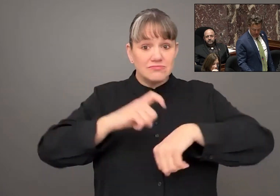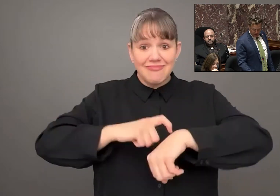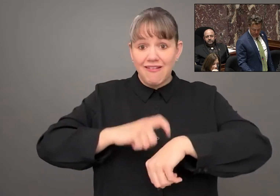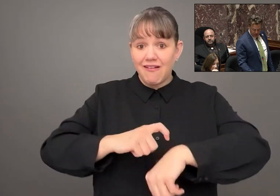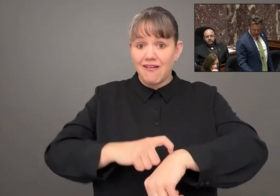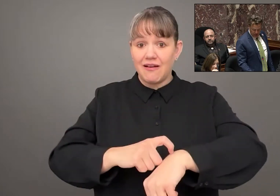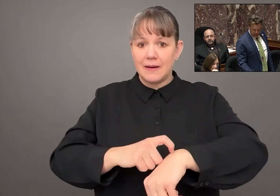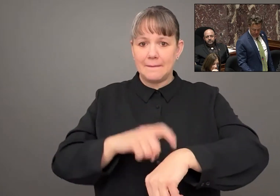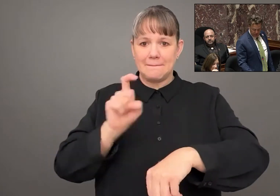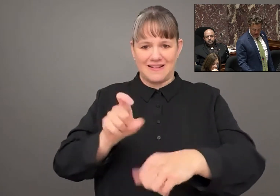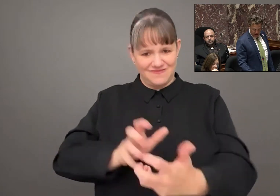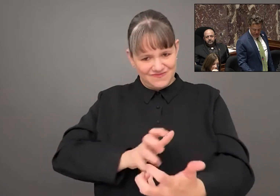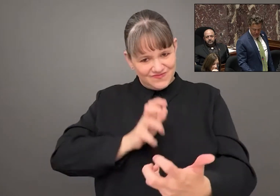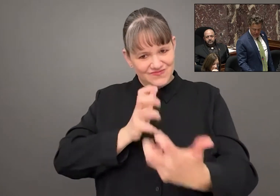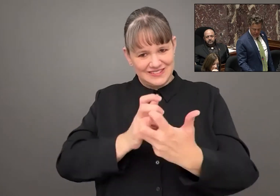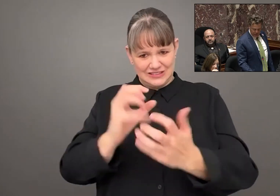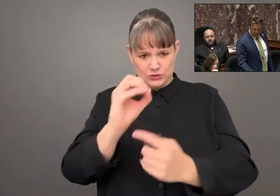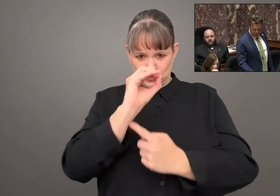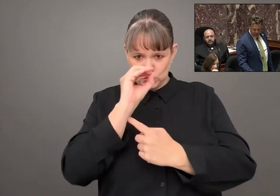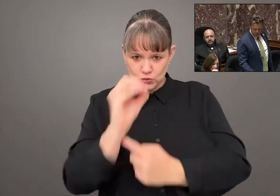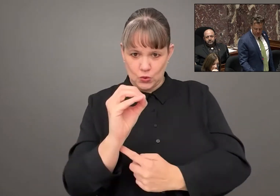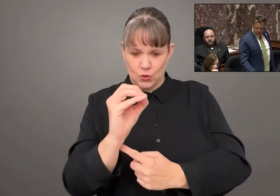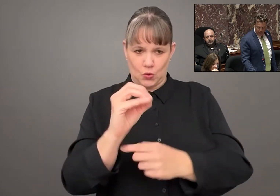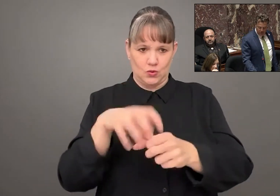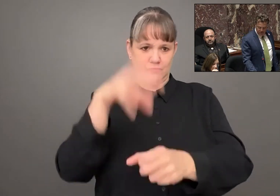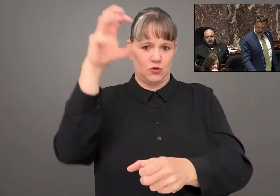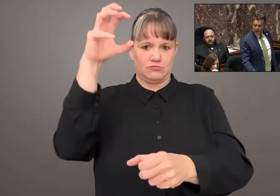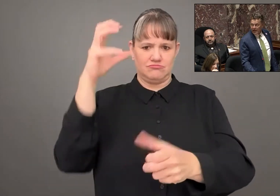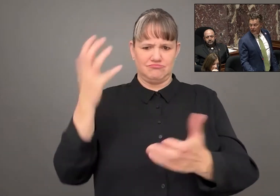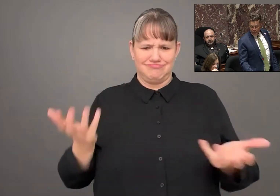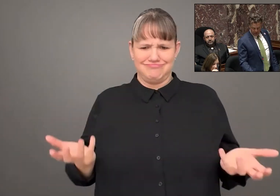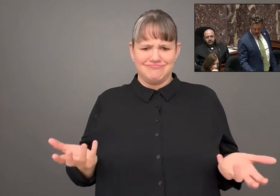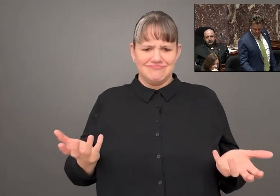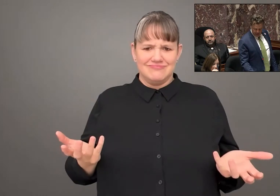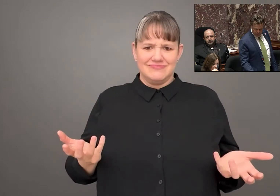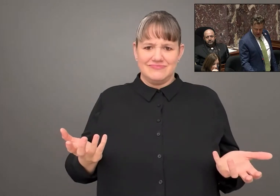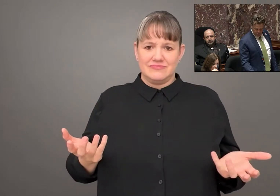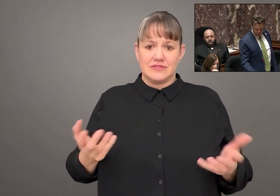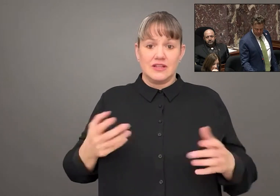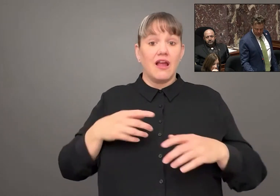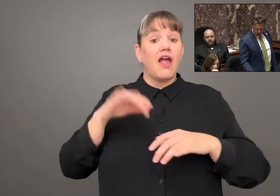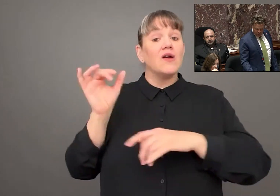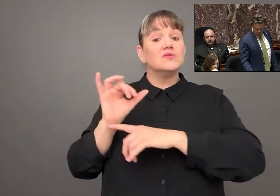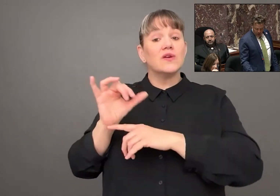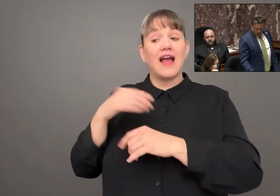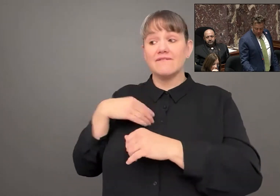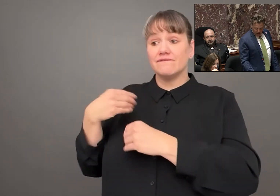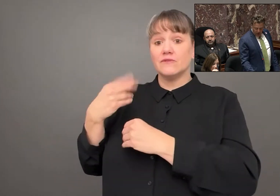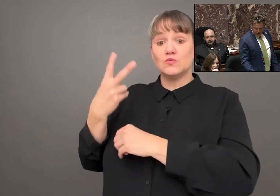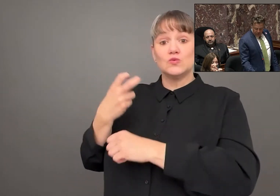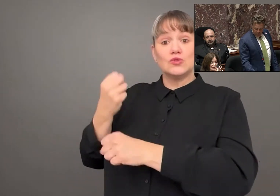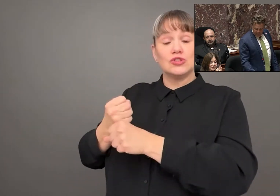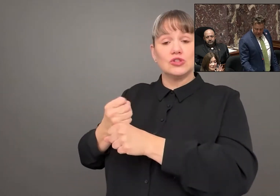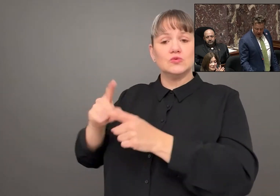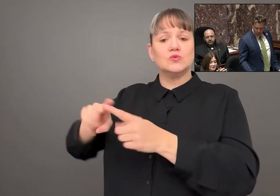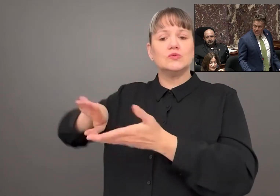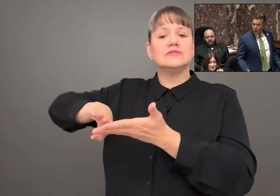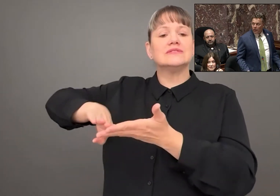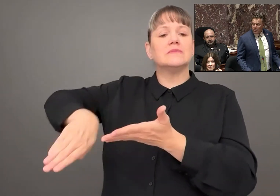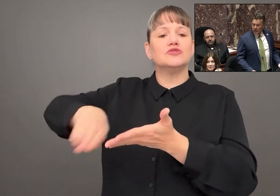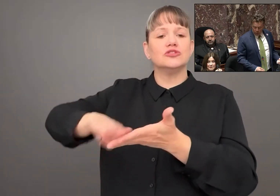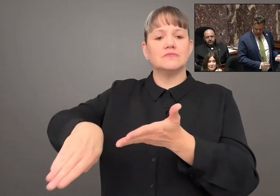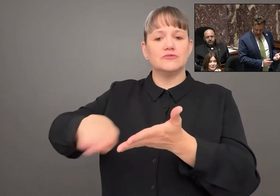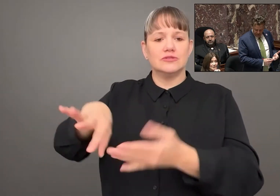emissions pricing gives a 2-year startup exemption for emissions when gas flaring is at its maximum. My question for the Minister, how